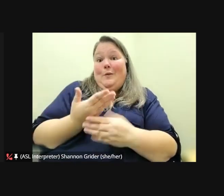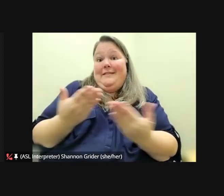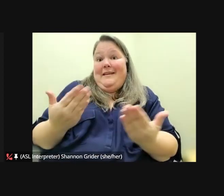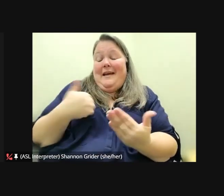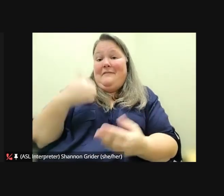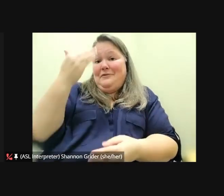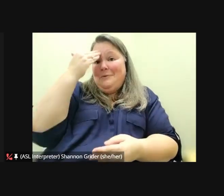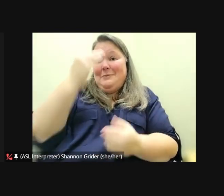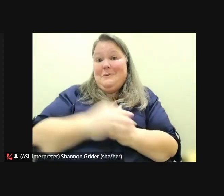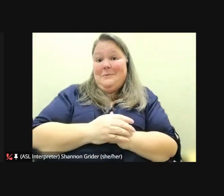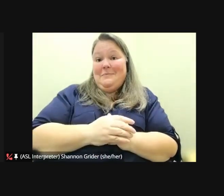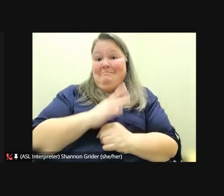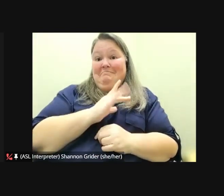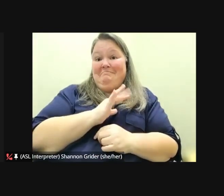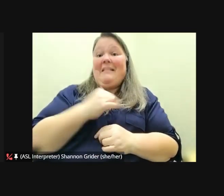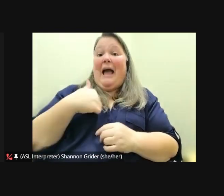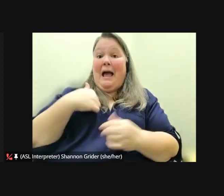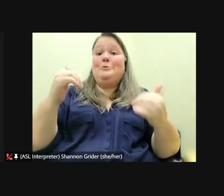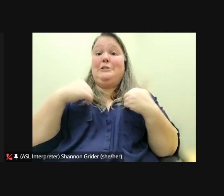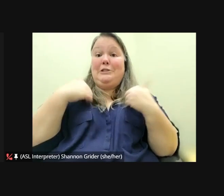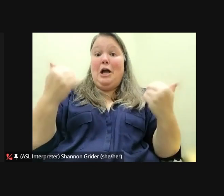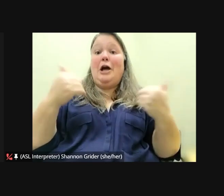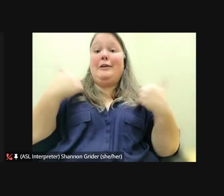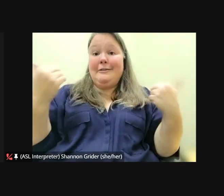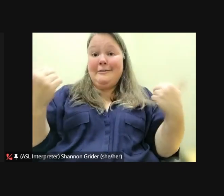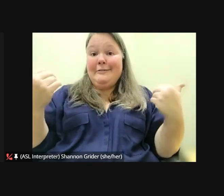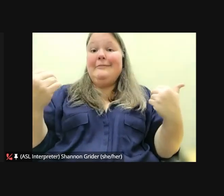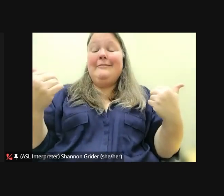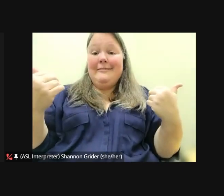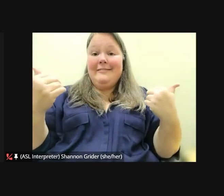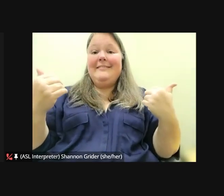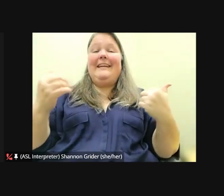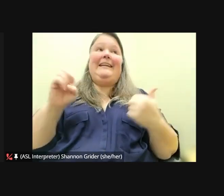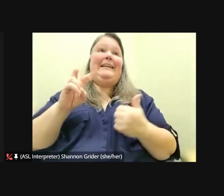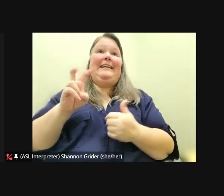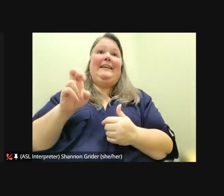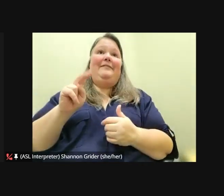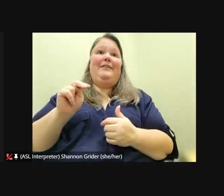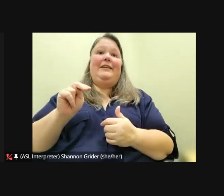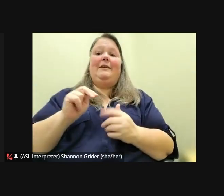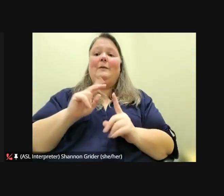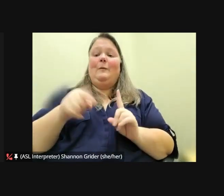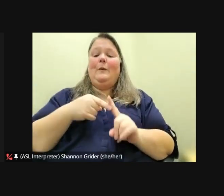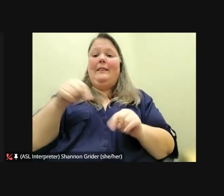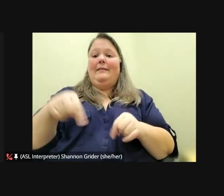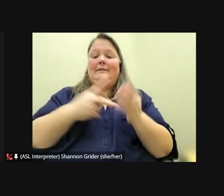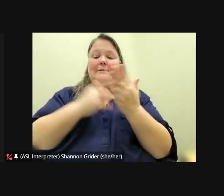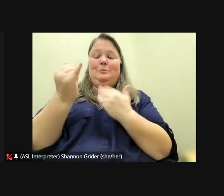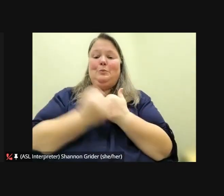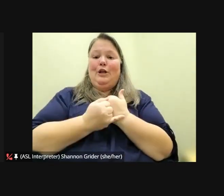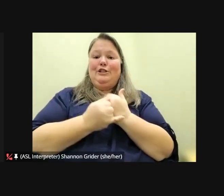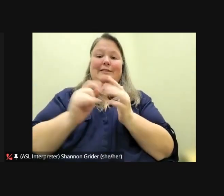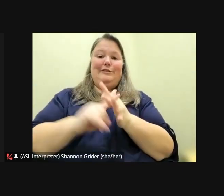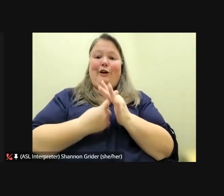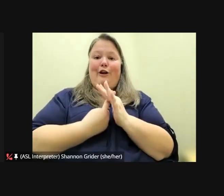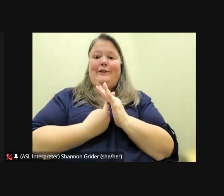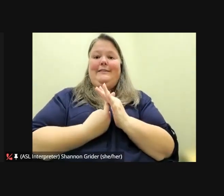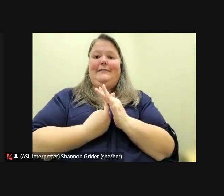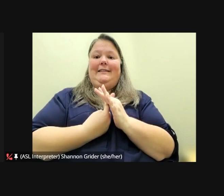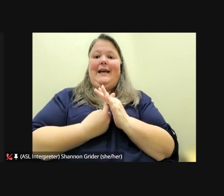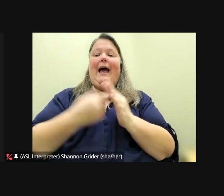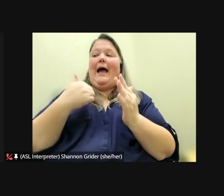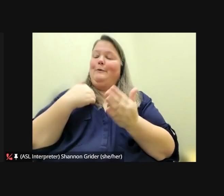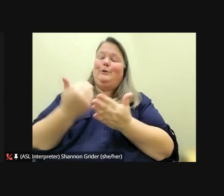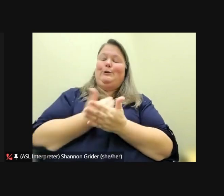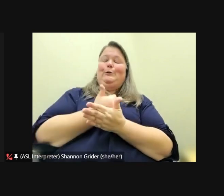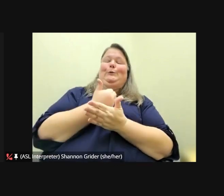young for even when this project, this effort started. But to be here